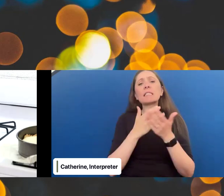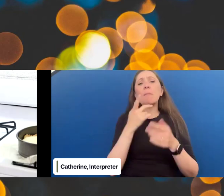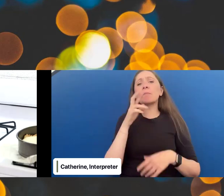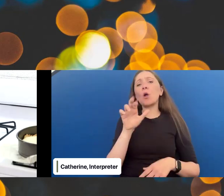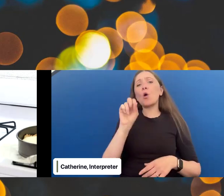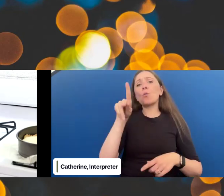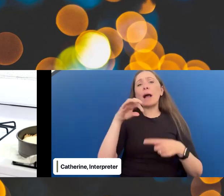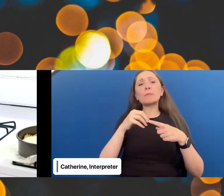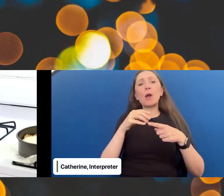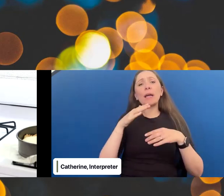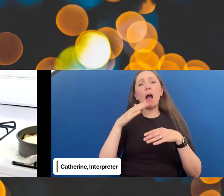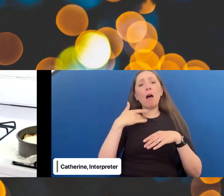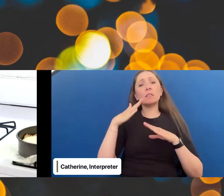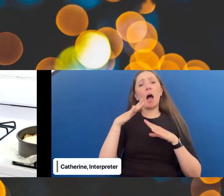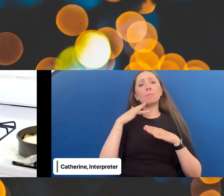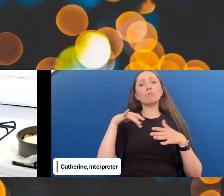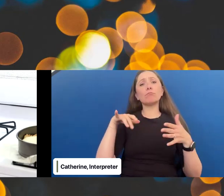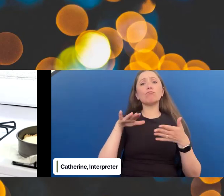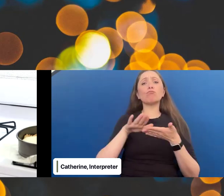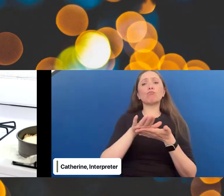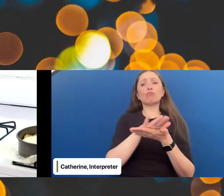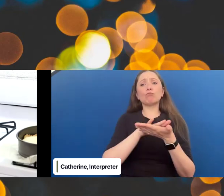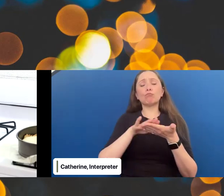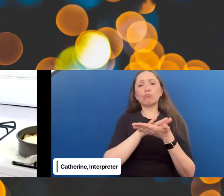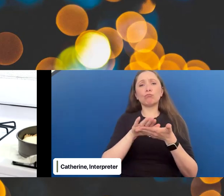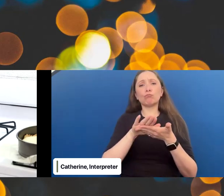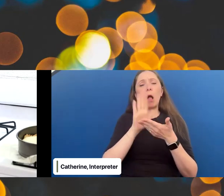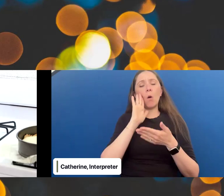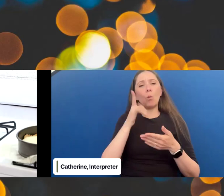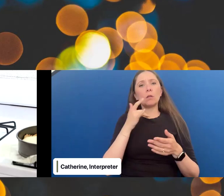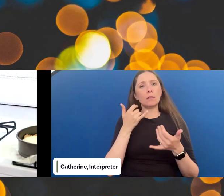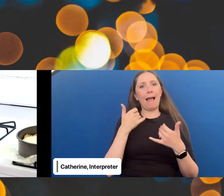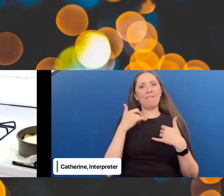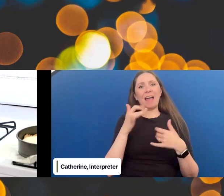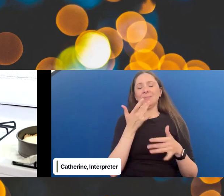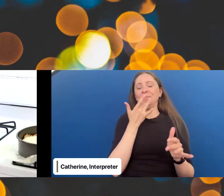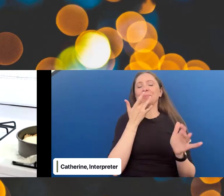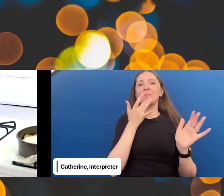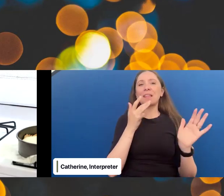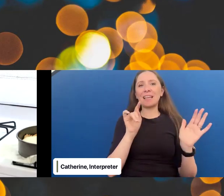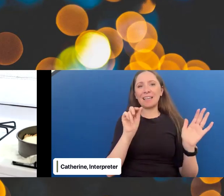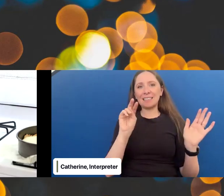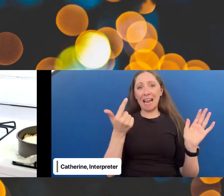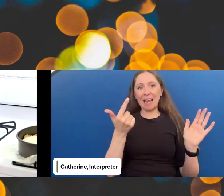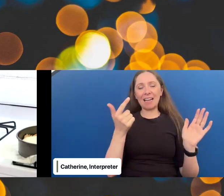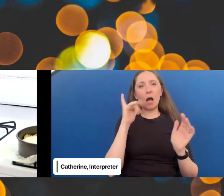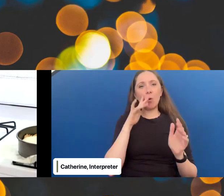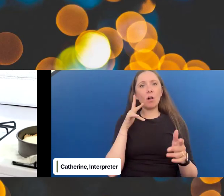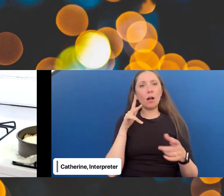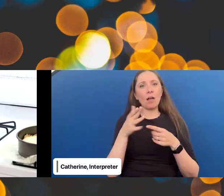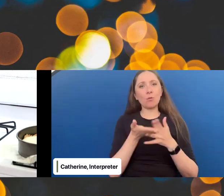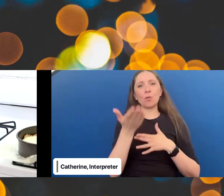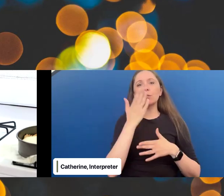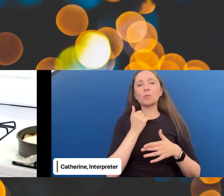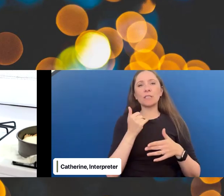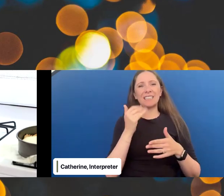around the top, you'll still have that tangy flavor that cuts through the richness of the pie. Some are asking about it's a